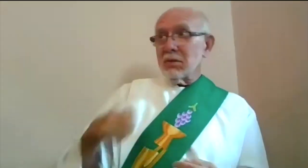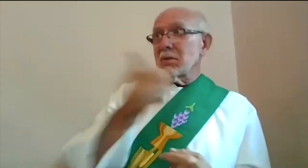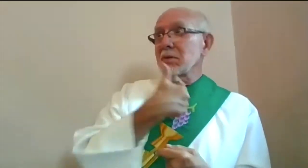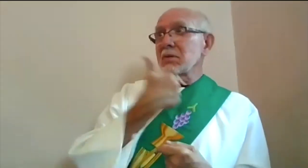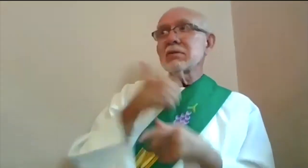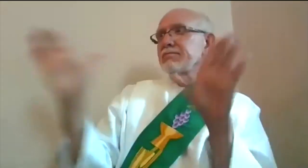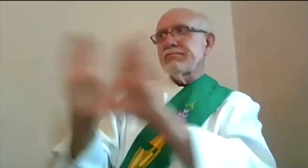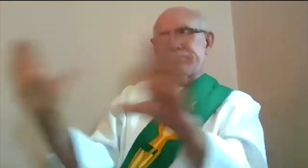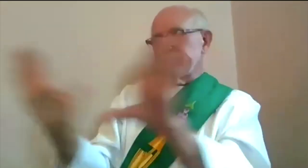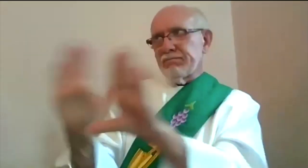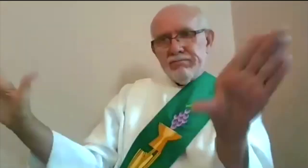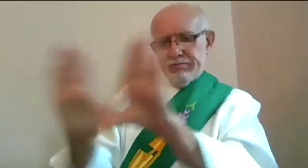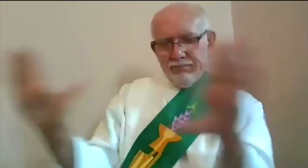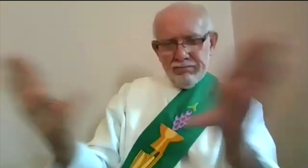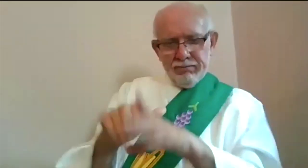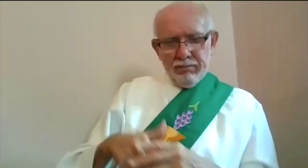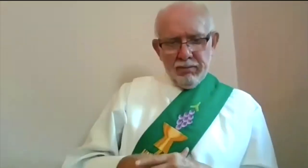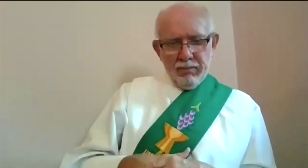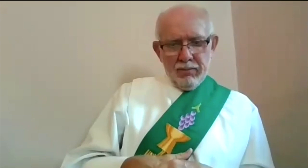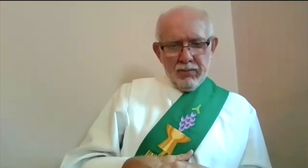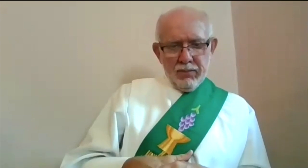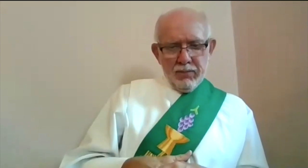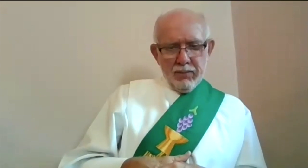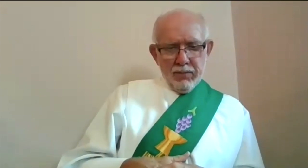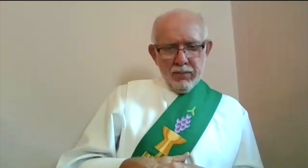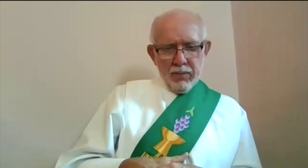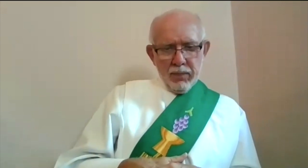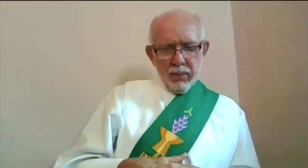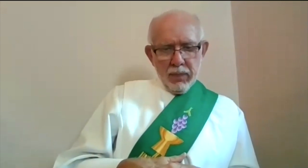he was the Christ.